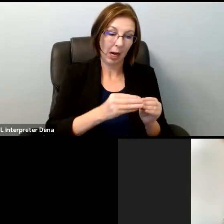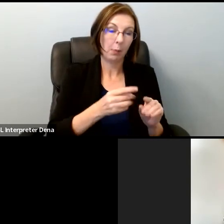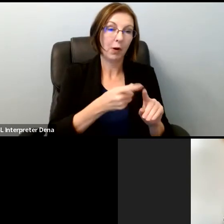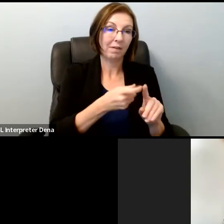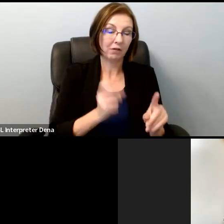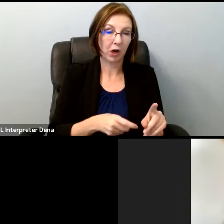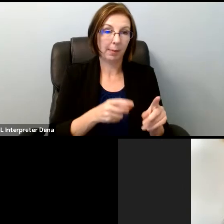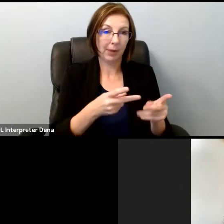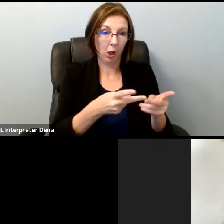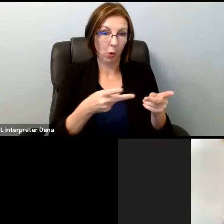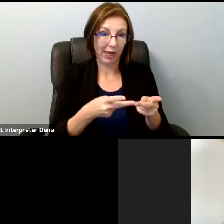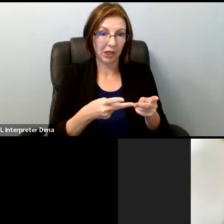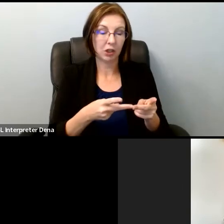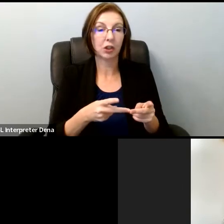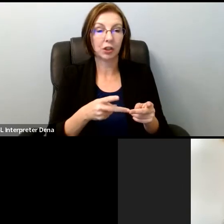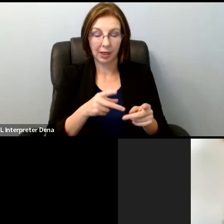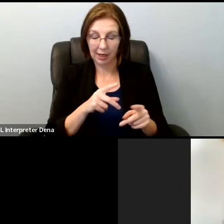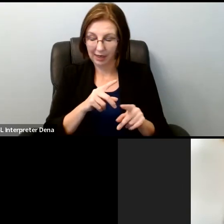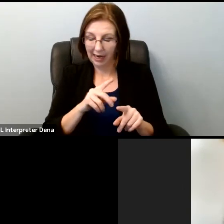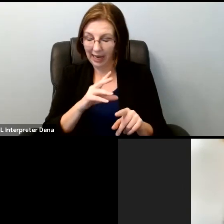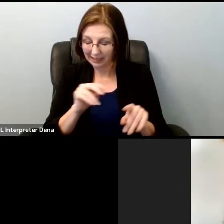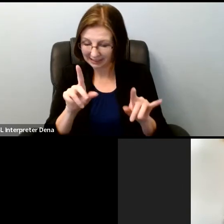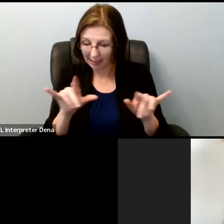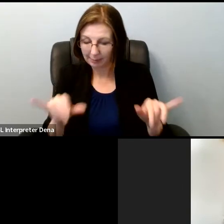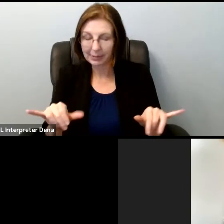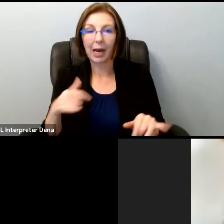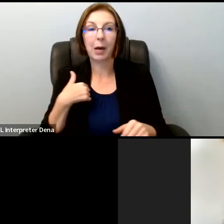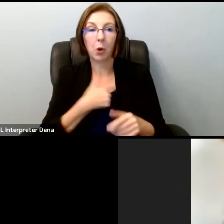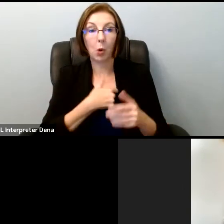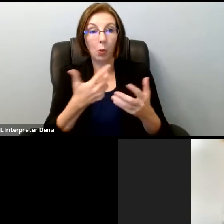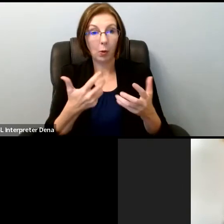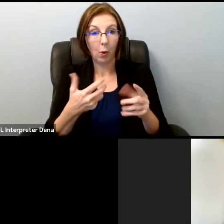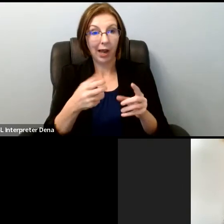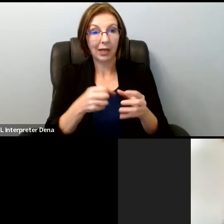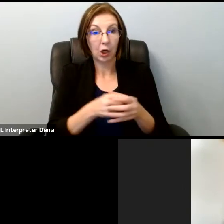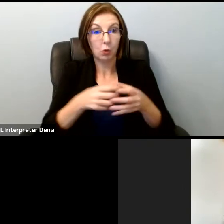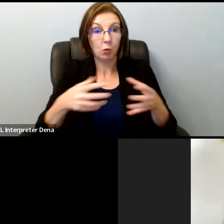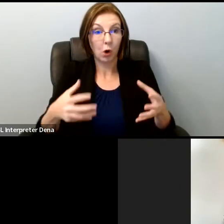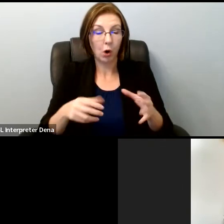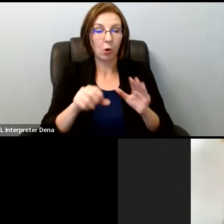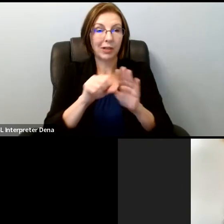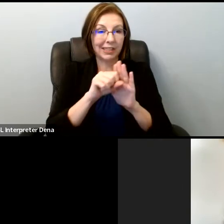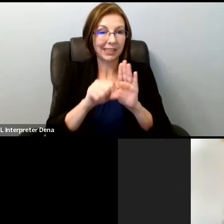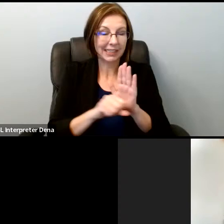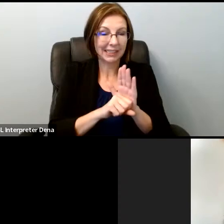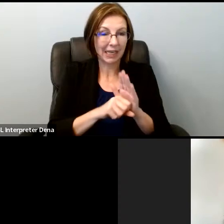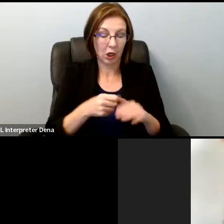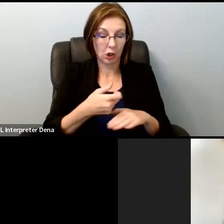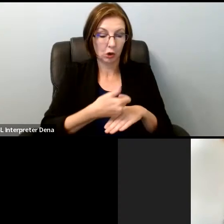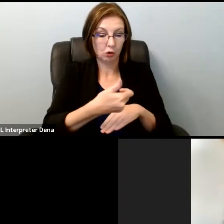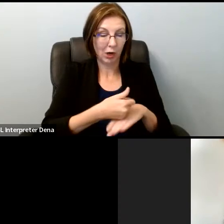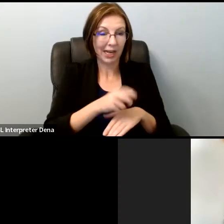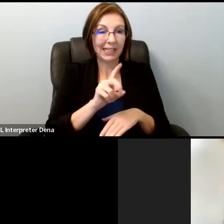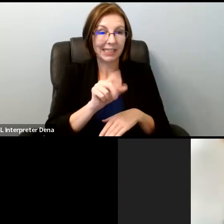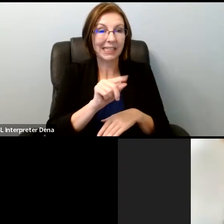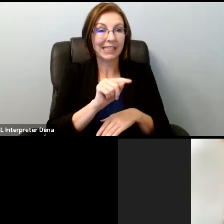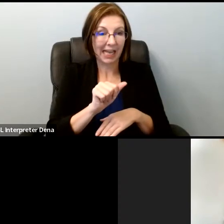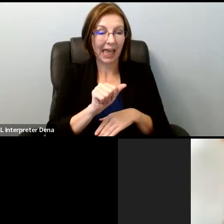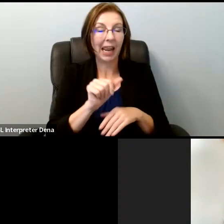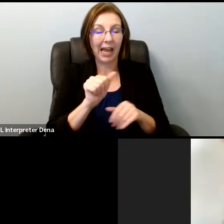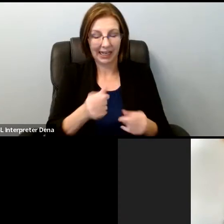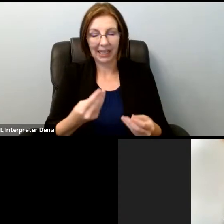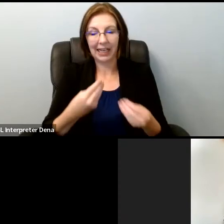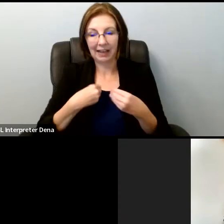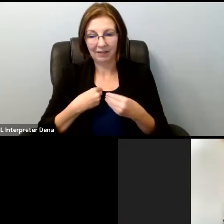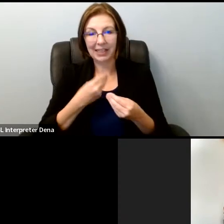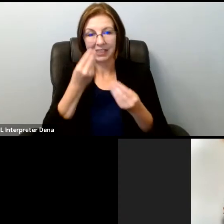it is critical as a potential next step to go beyond, you know, state levels, and our transit data can get us there in some degrees, to